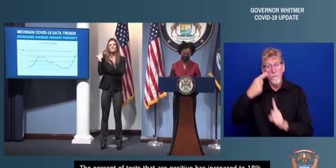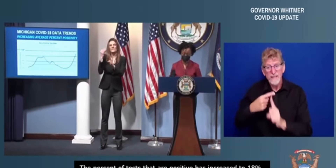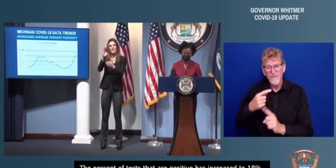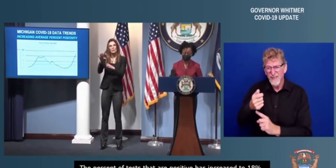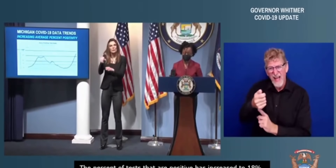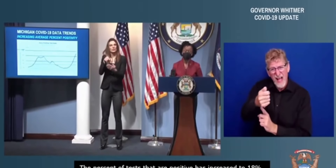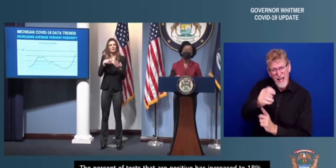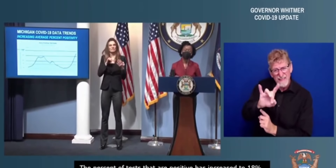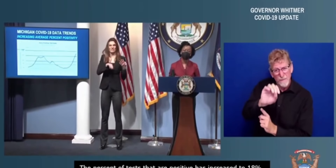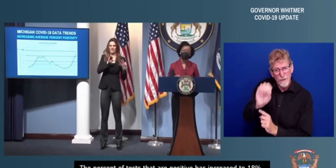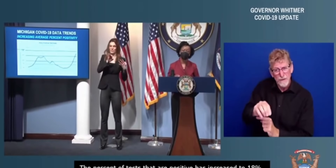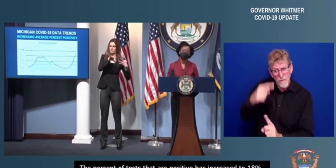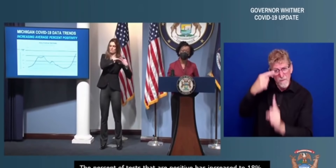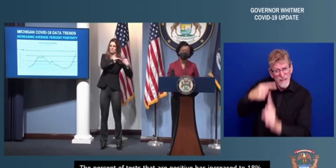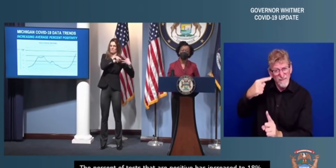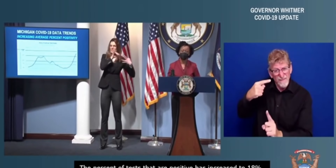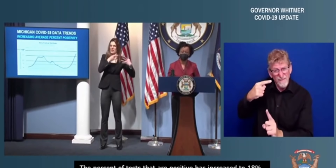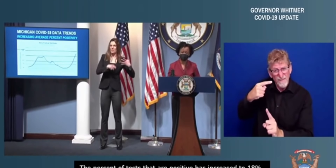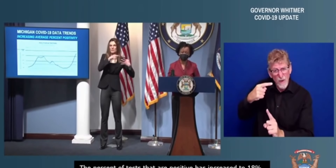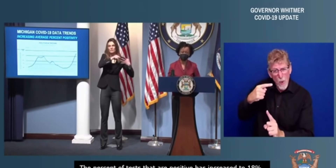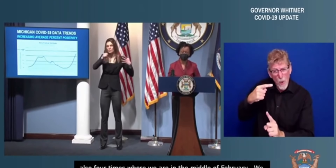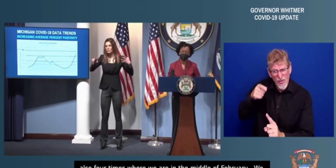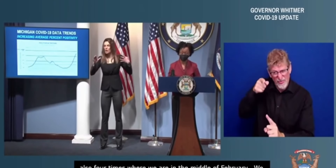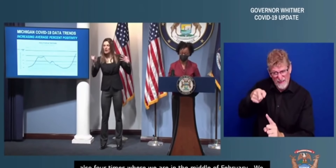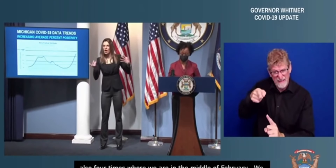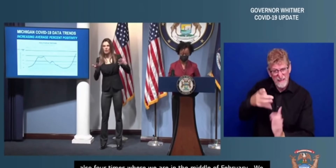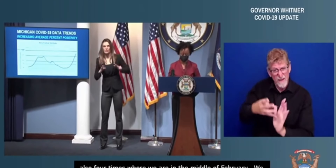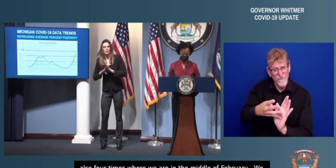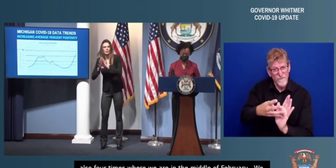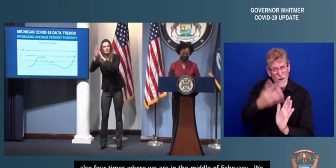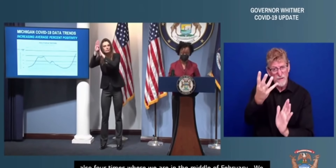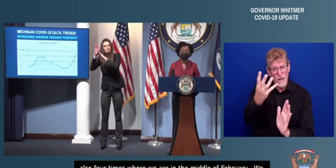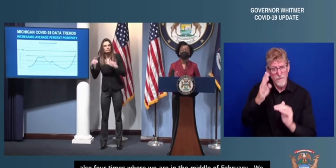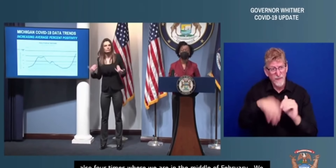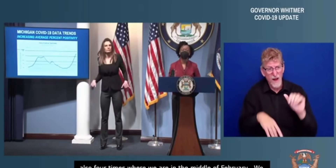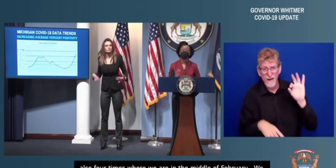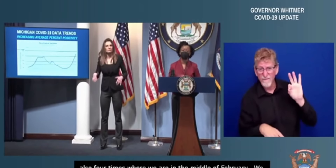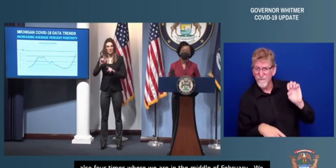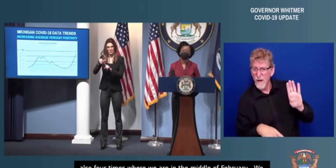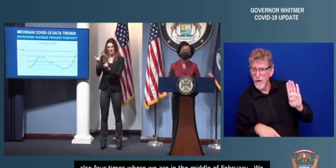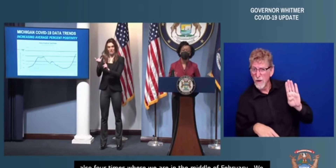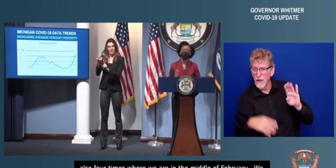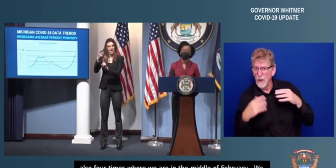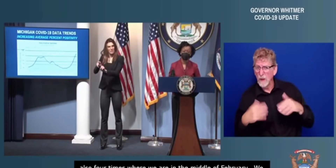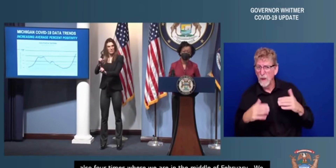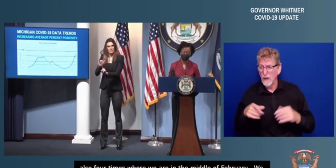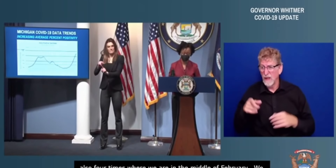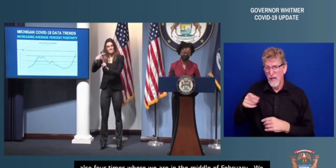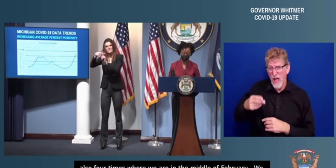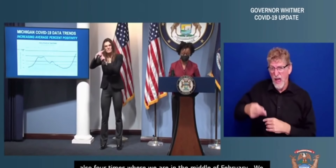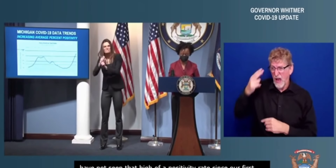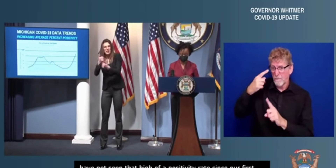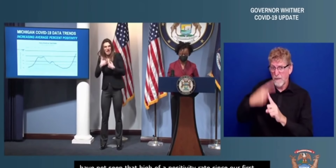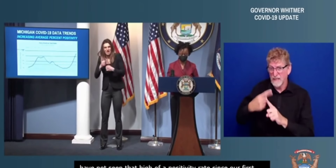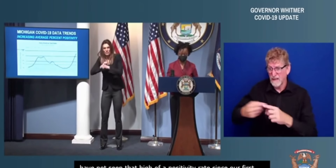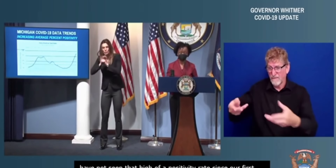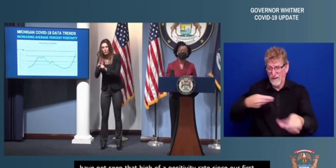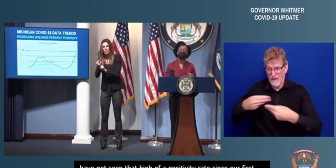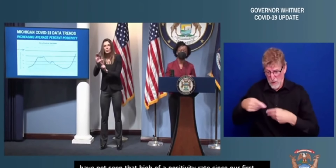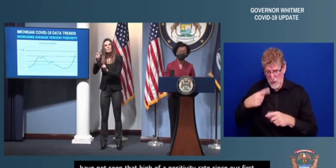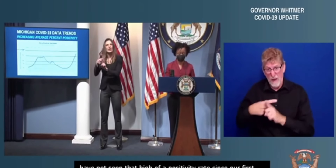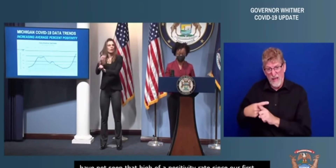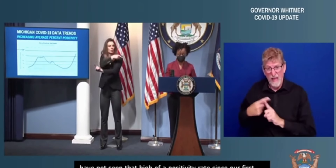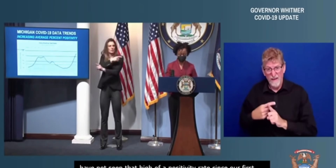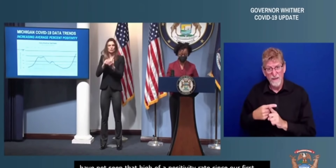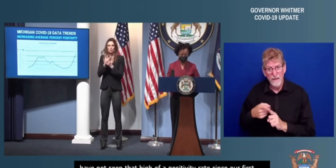February. We have not seen that high of a positivity rate since our first surge last spring, a year ago.